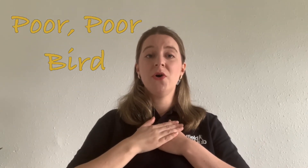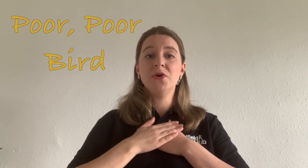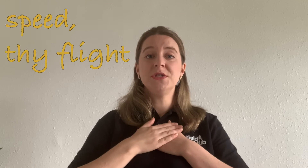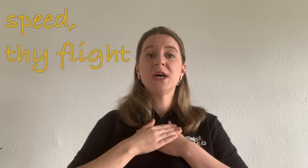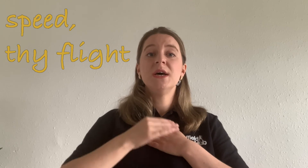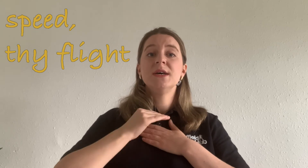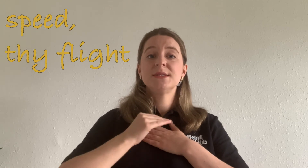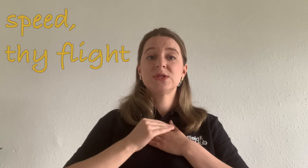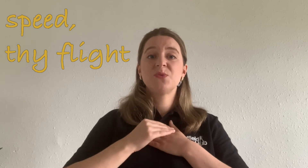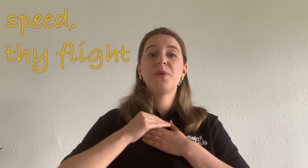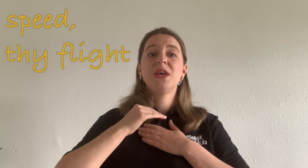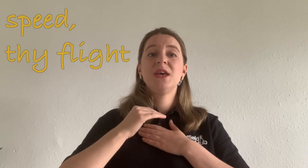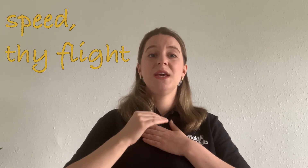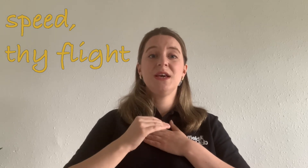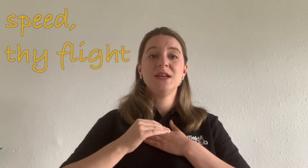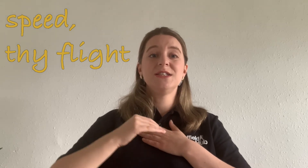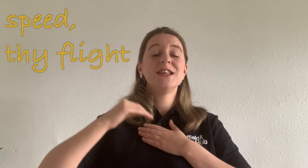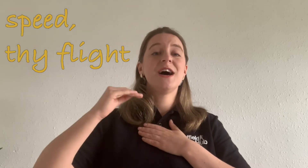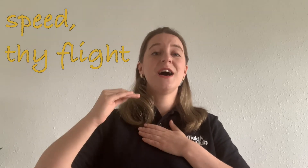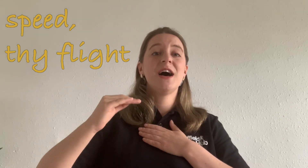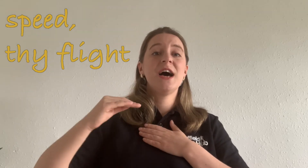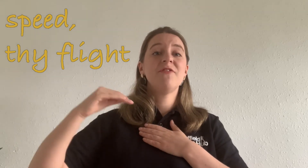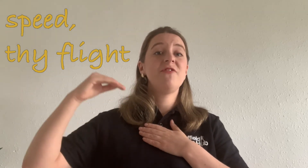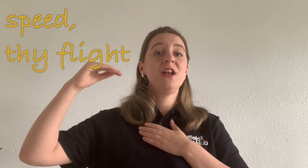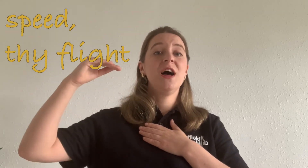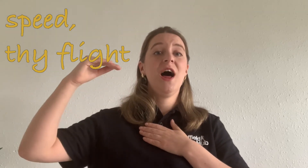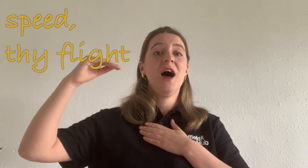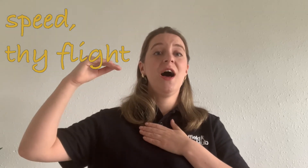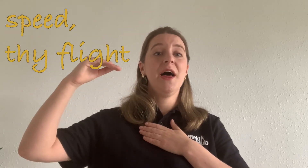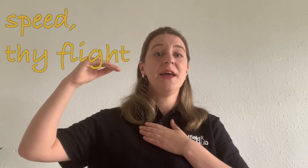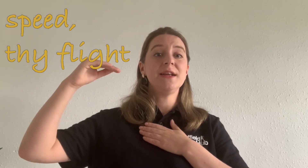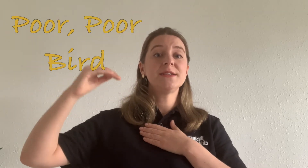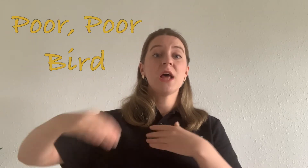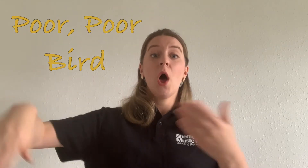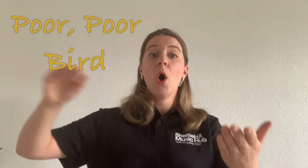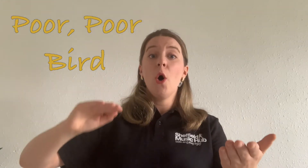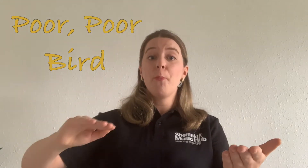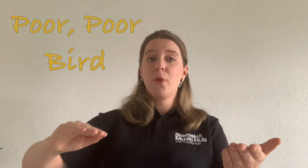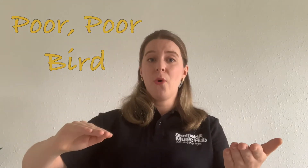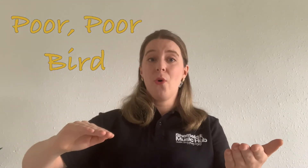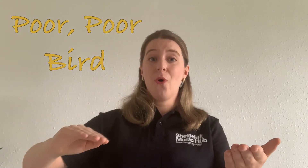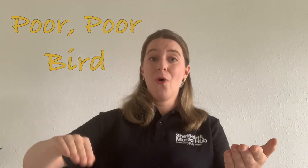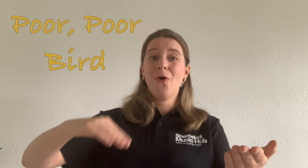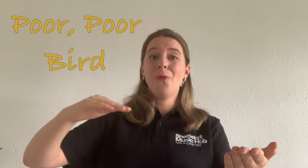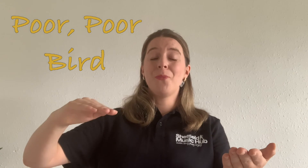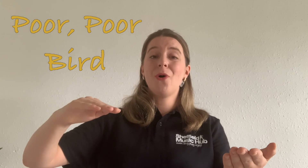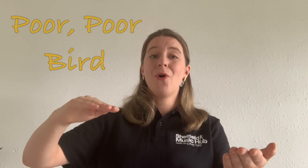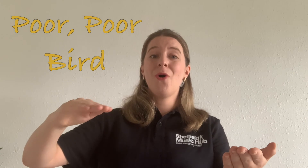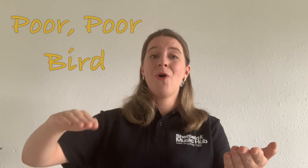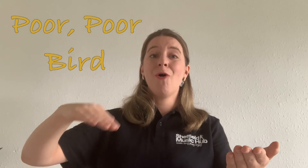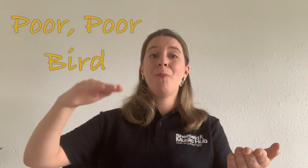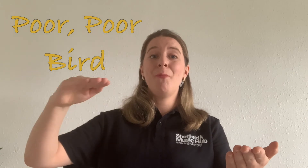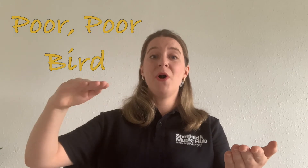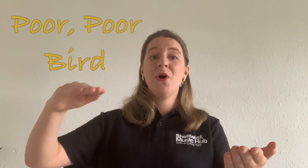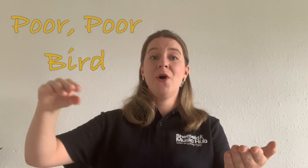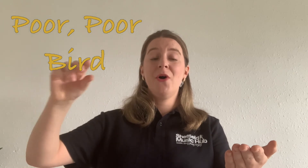bird, speed thy flight. Poor, poor